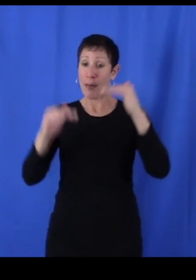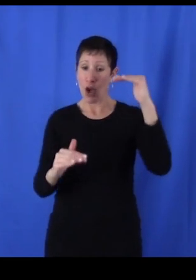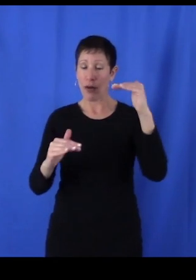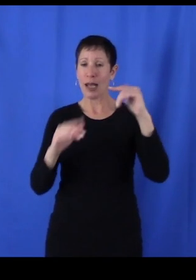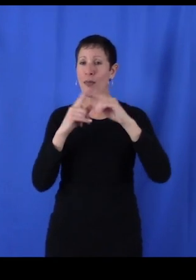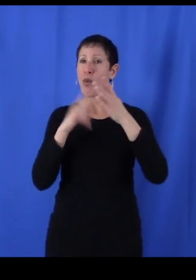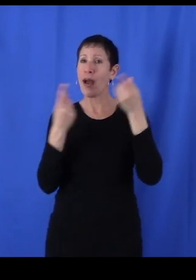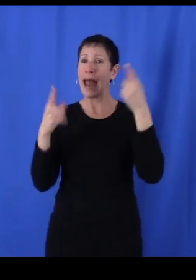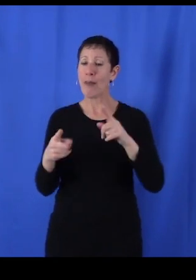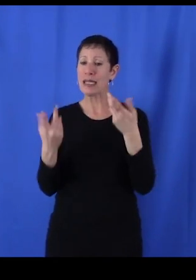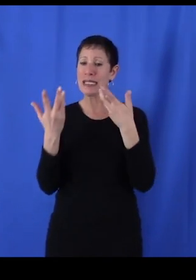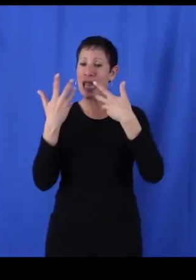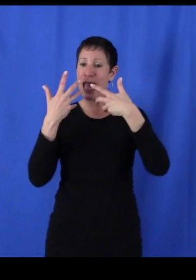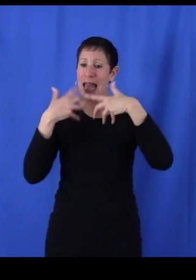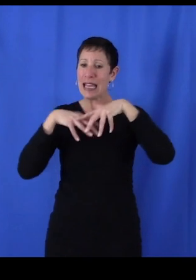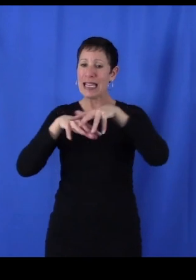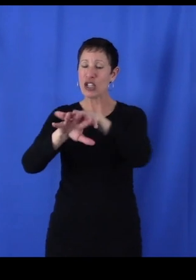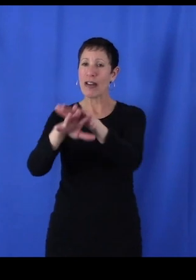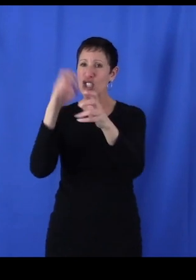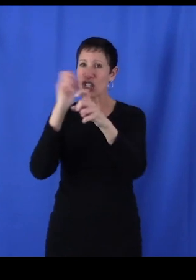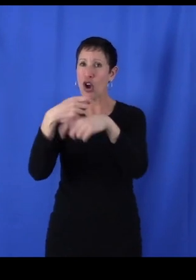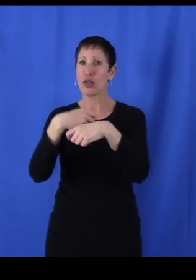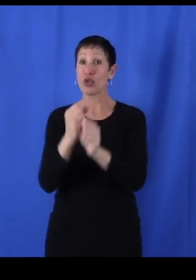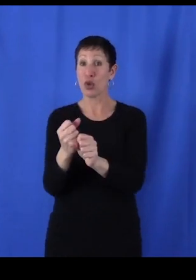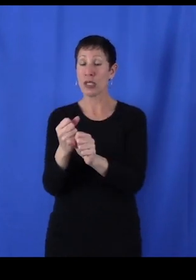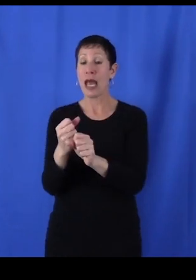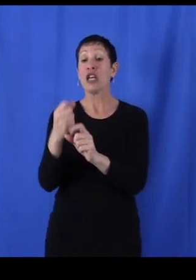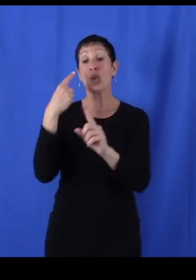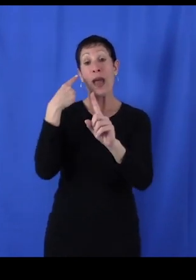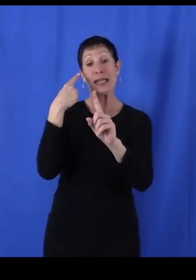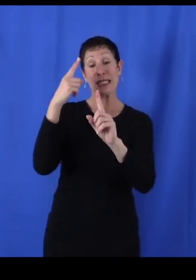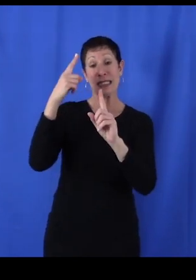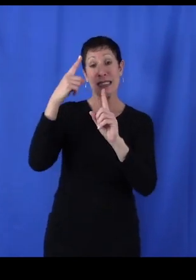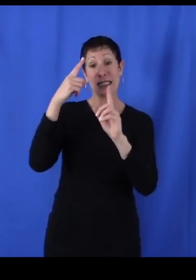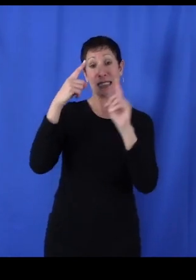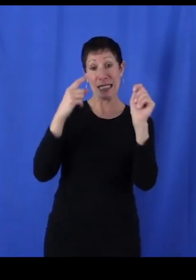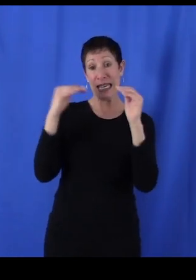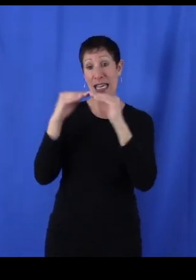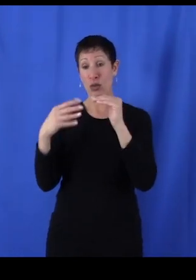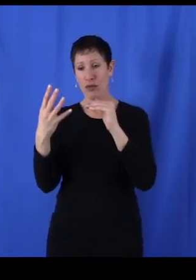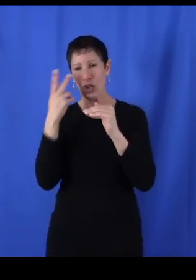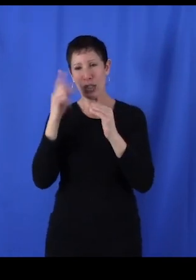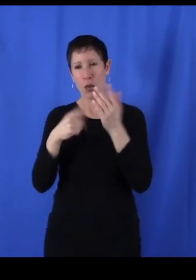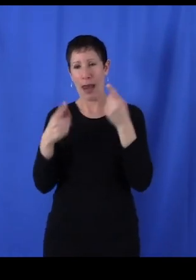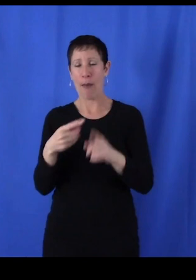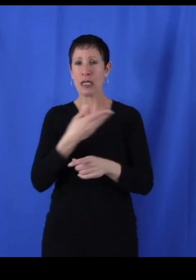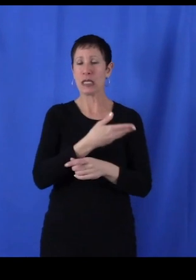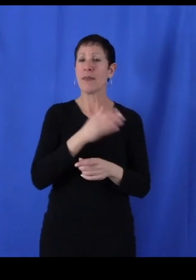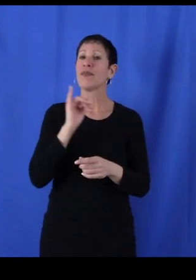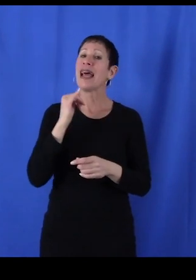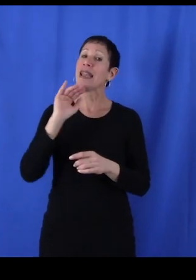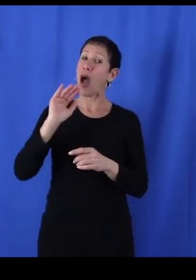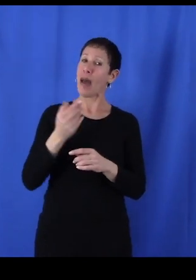that integration is extremely hard to produce. And here you see what happens at t equals 4. Now, this